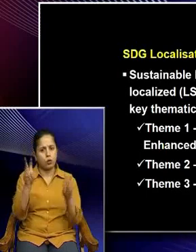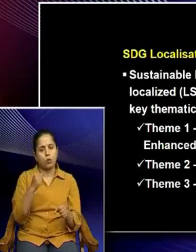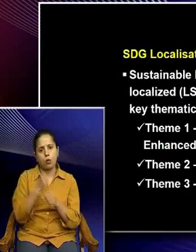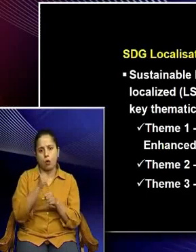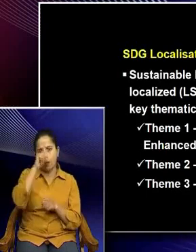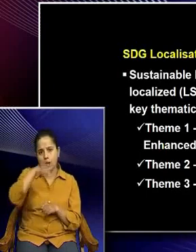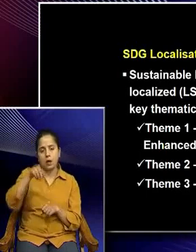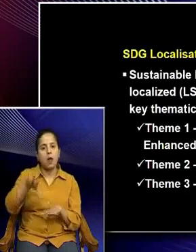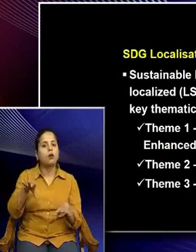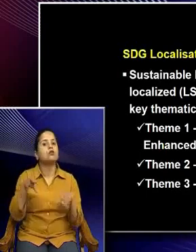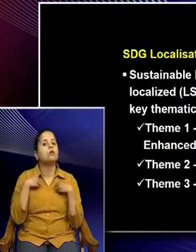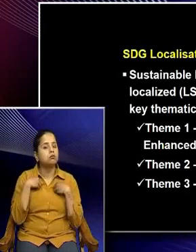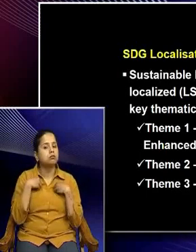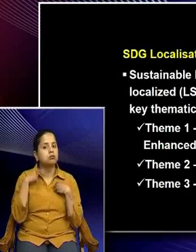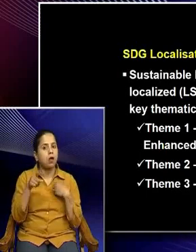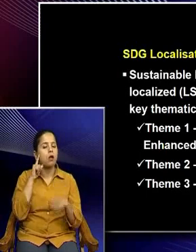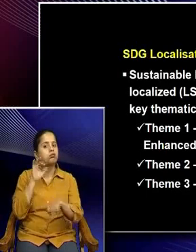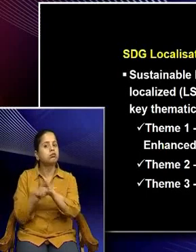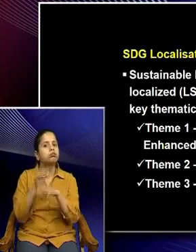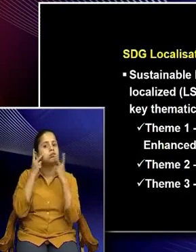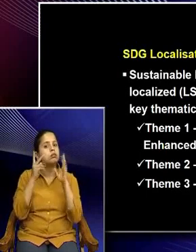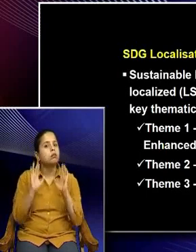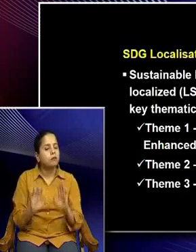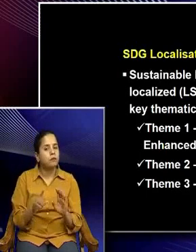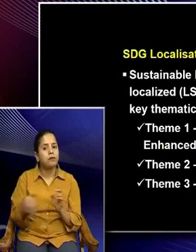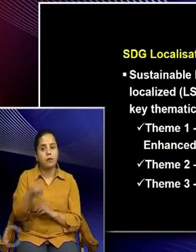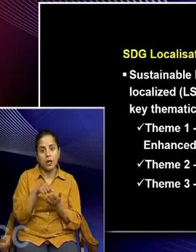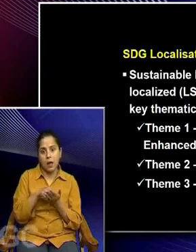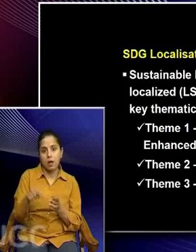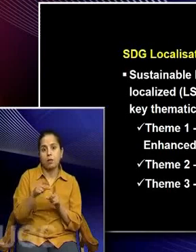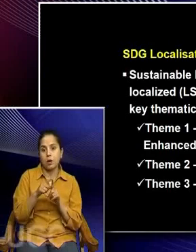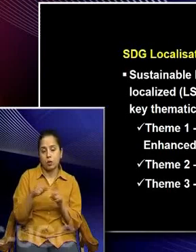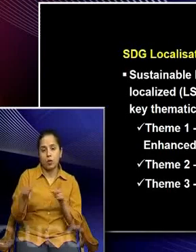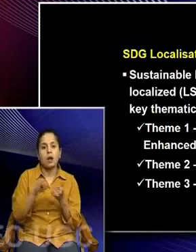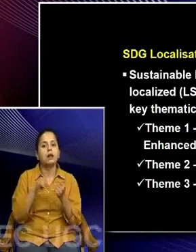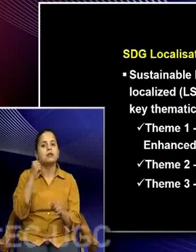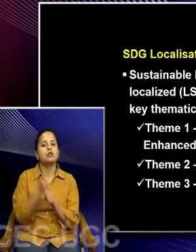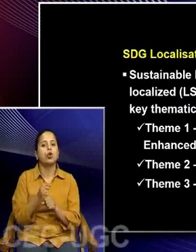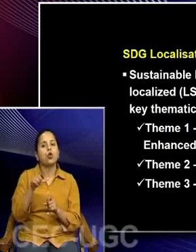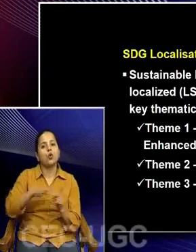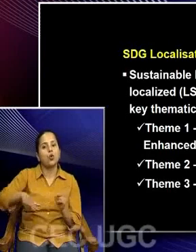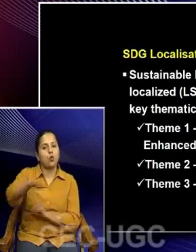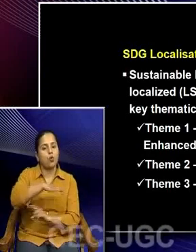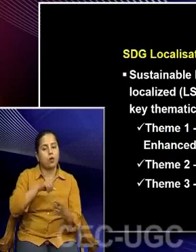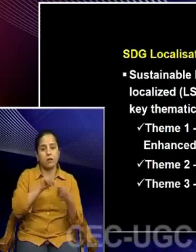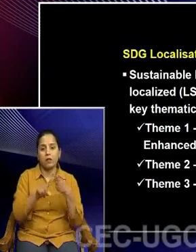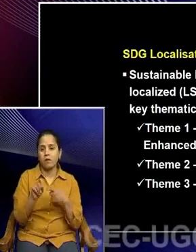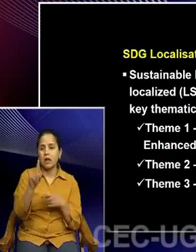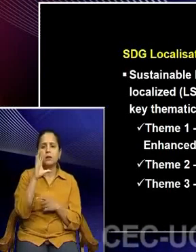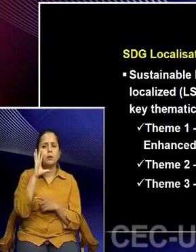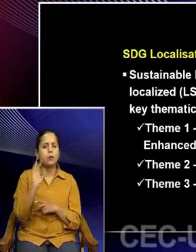has adopted and identified in order to implement the agenda of SDG at the local level. The first important theme